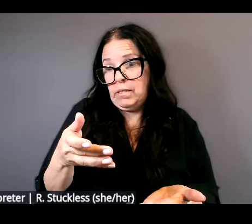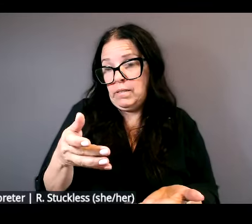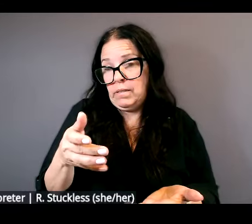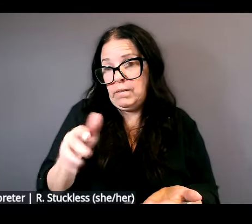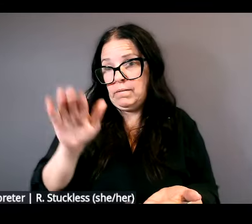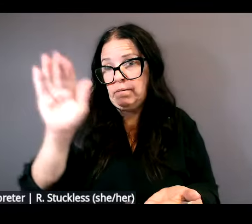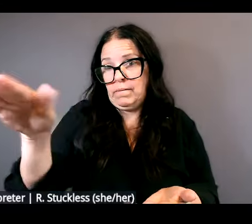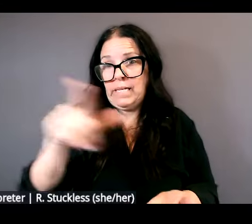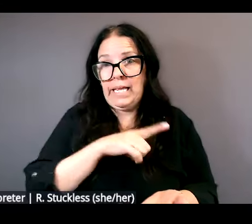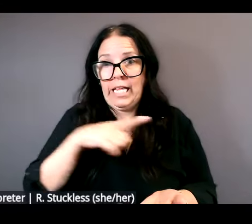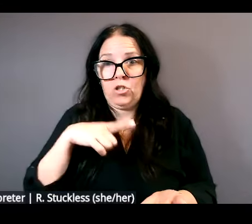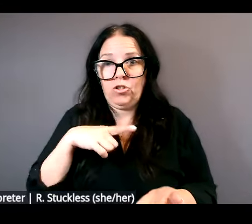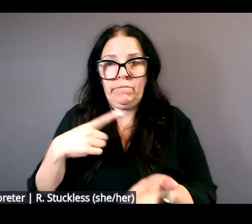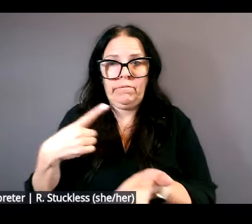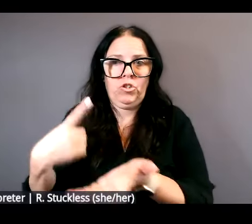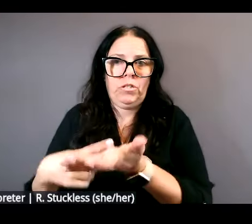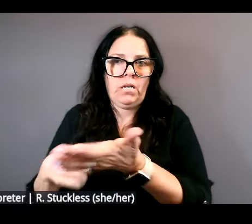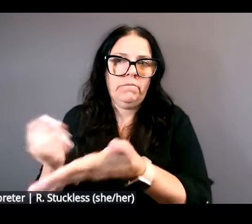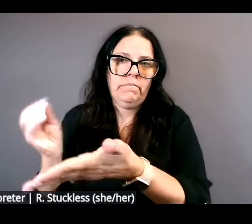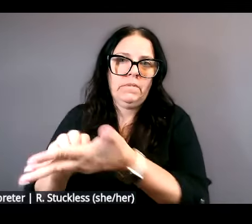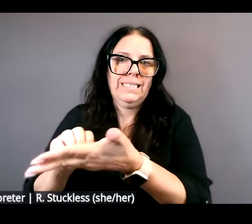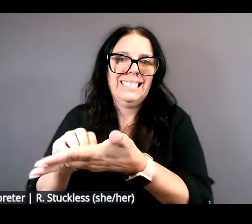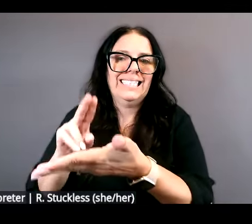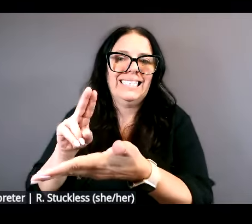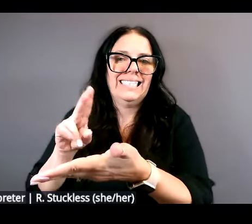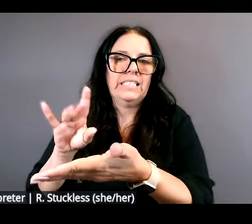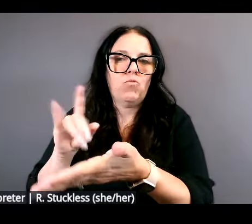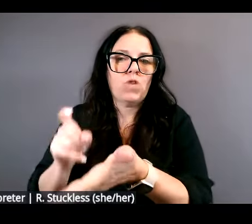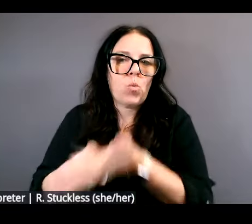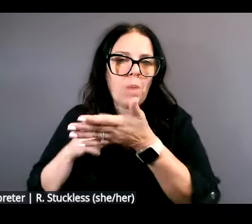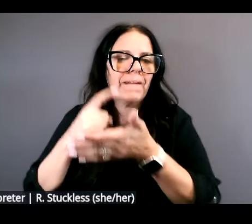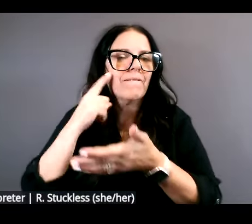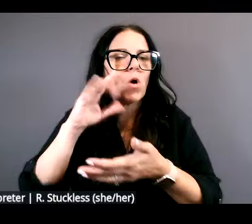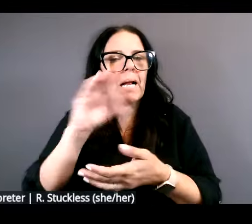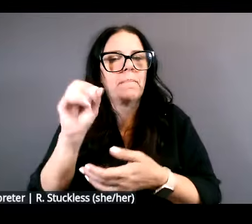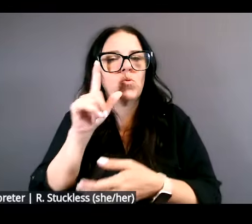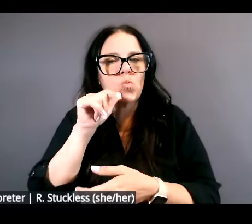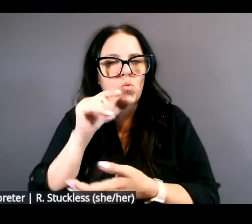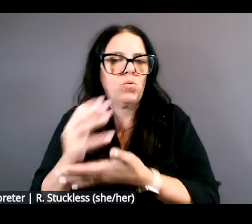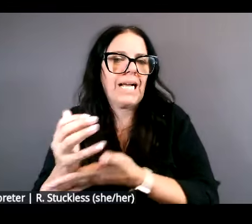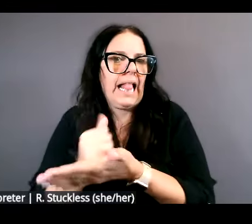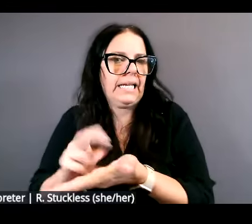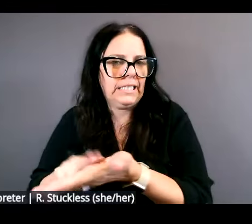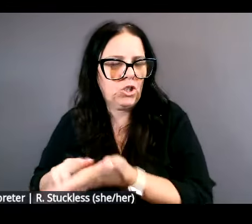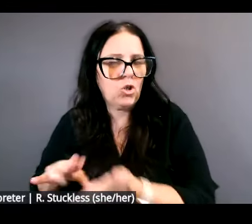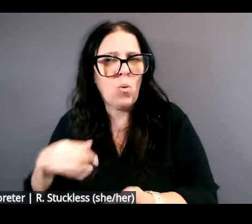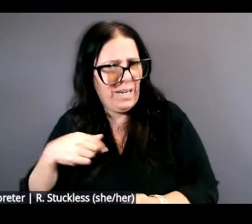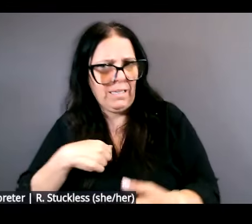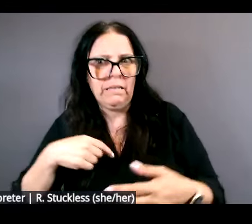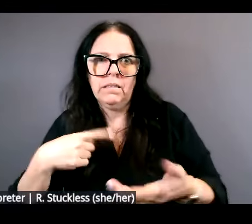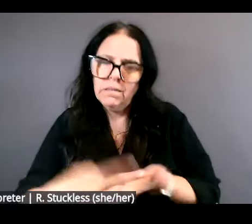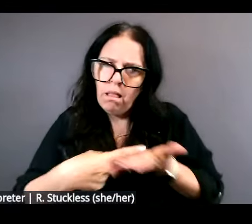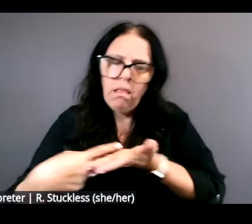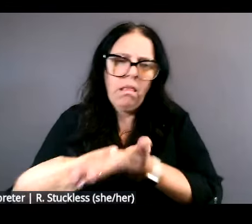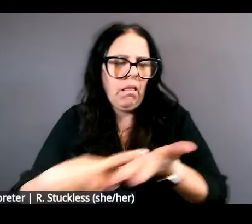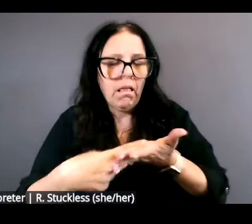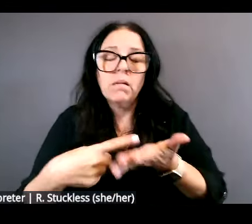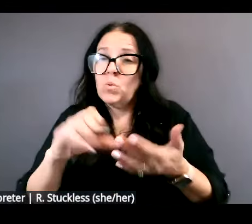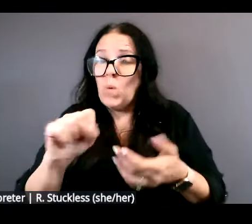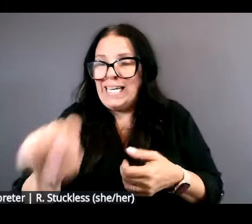talk about requirements for signature gathering companies. We've had a lot of those conversations. So I totally agree that this